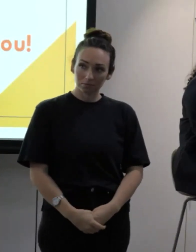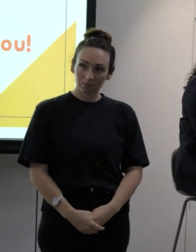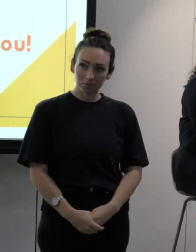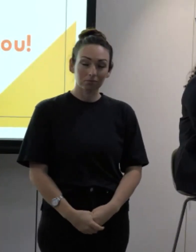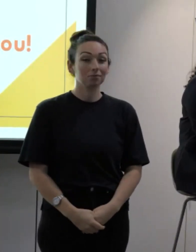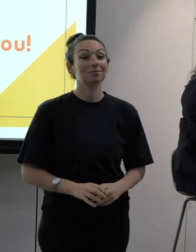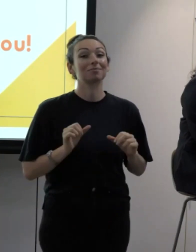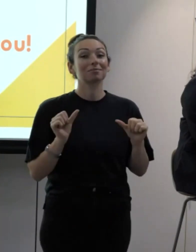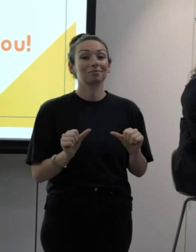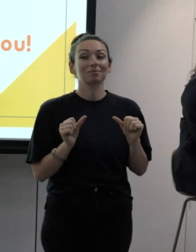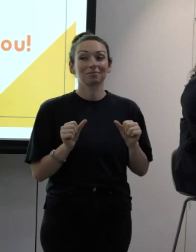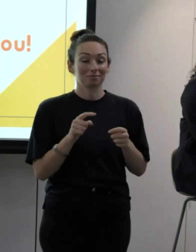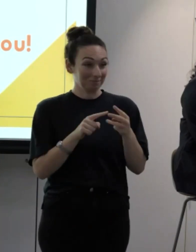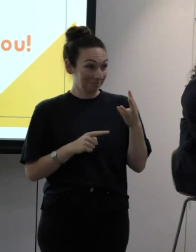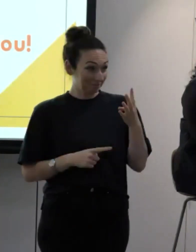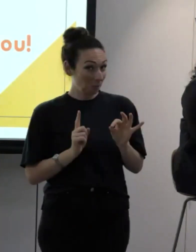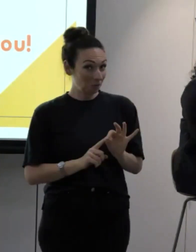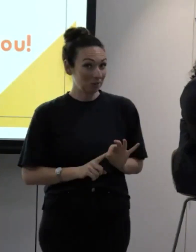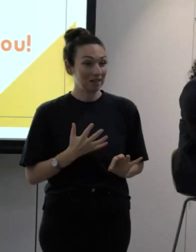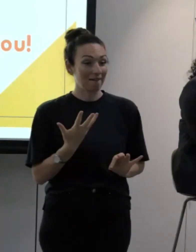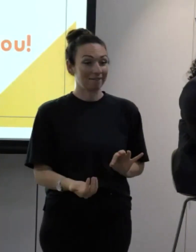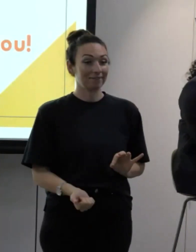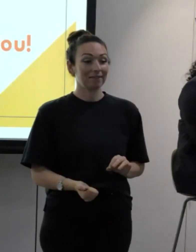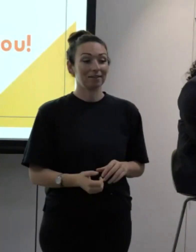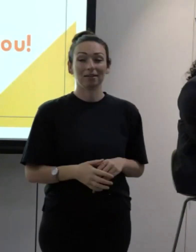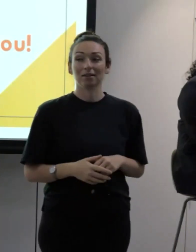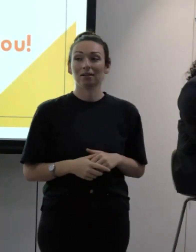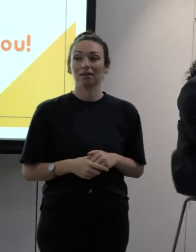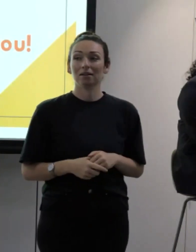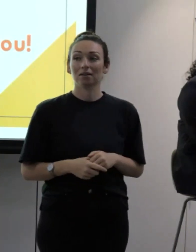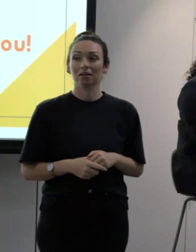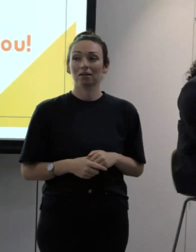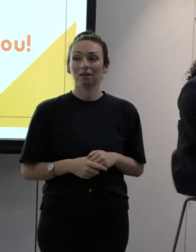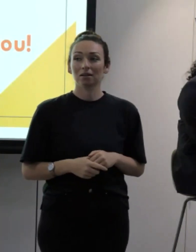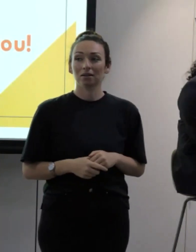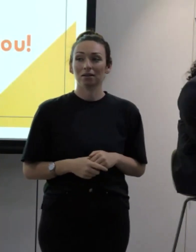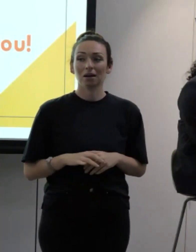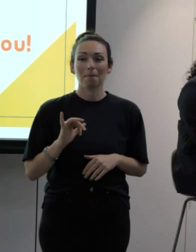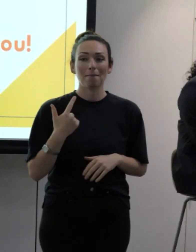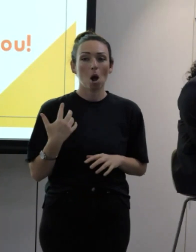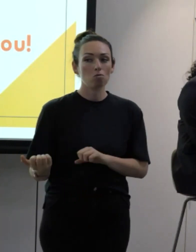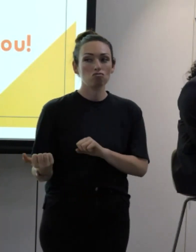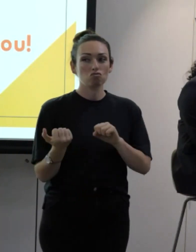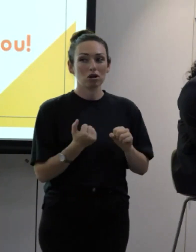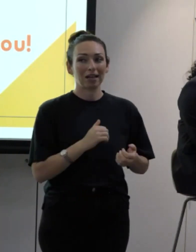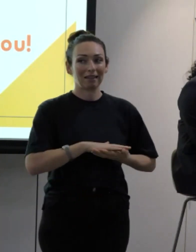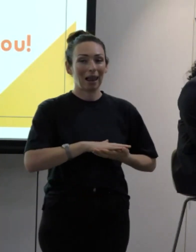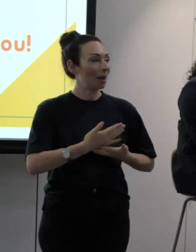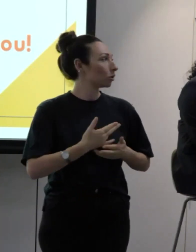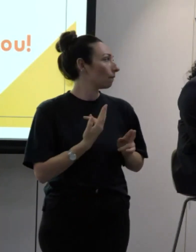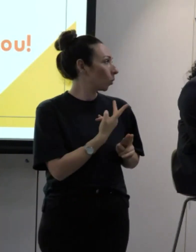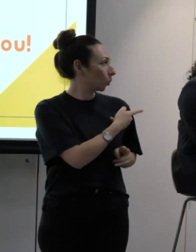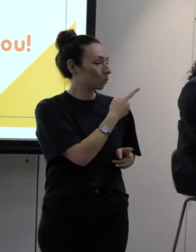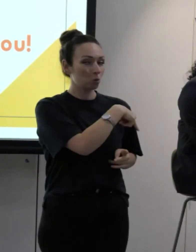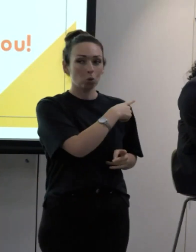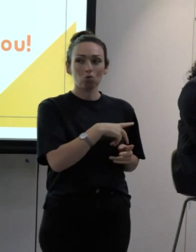Okay, we have a few actually. I may actually just bring this over as well for you to read them, because some